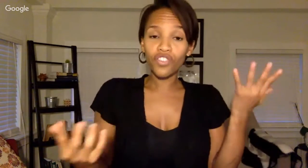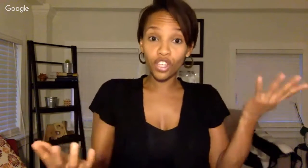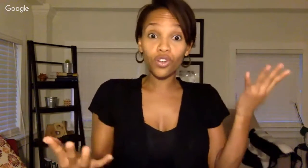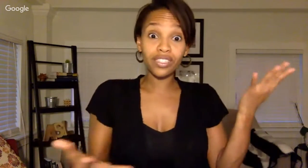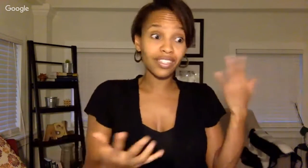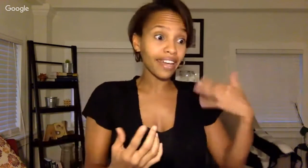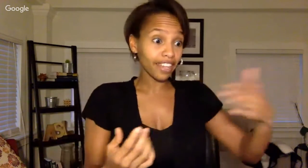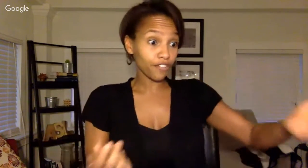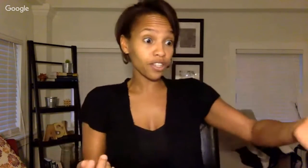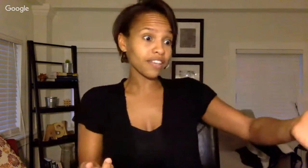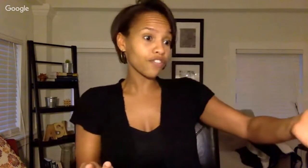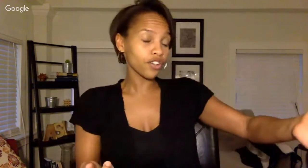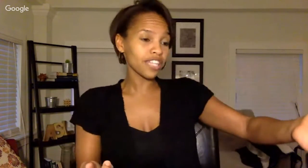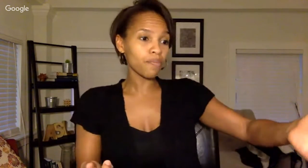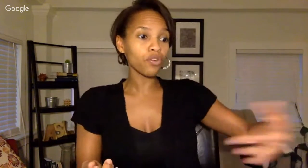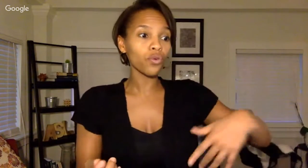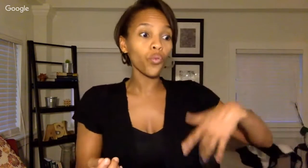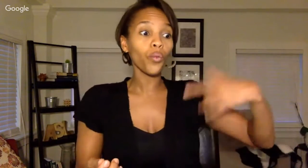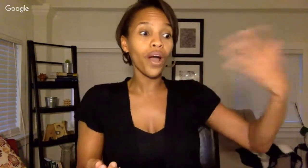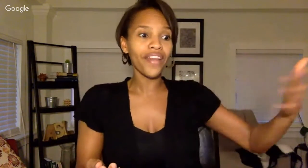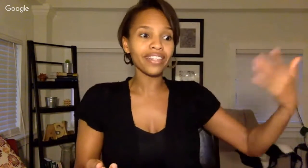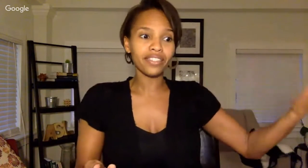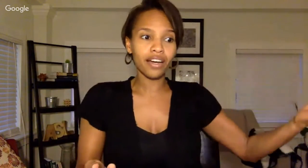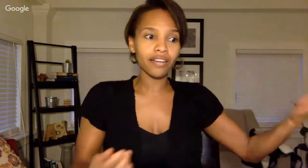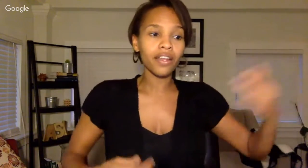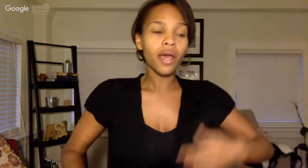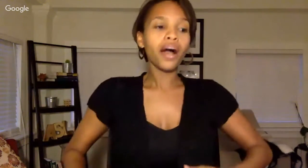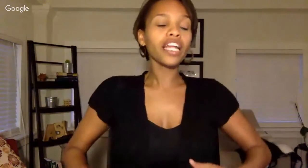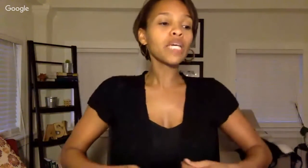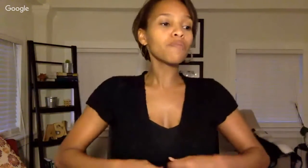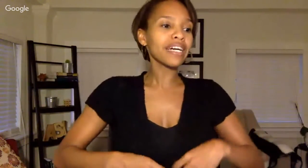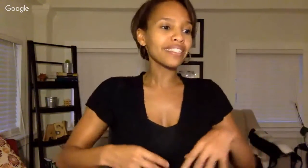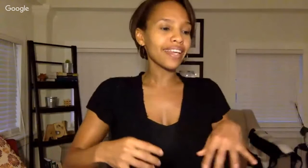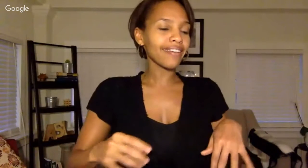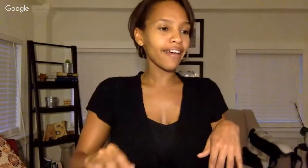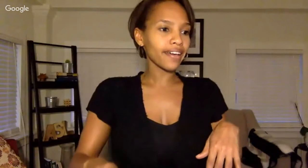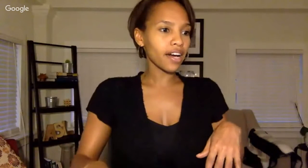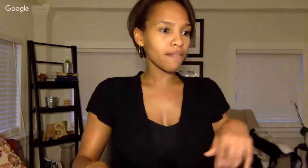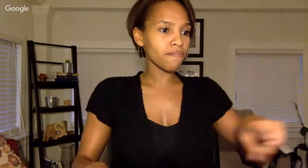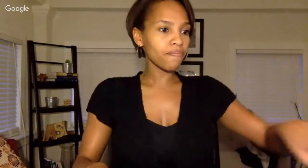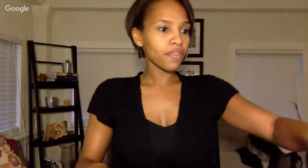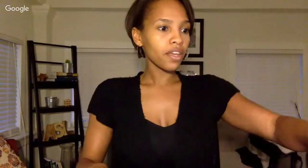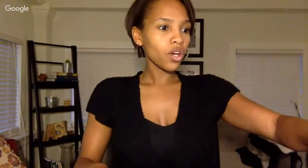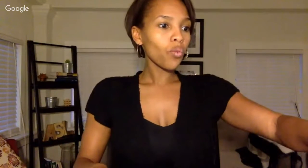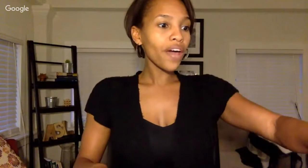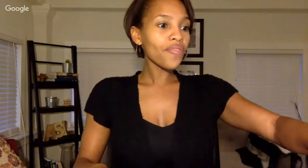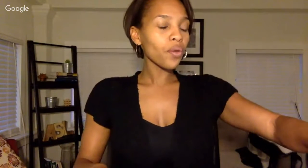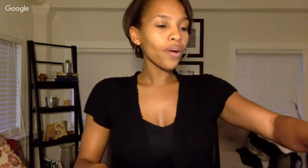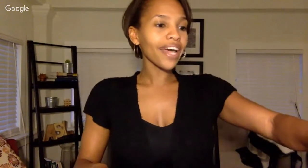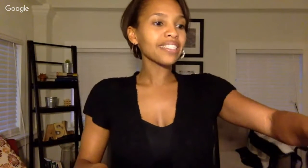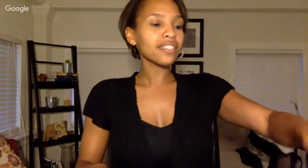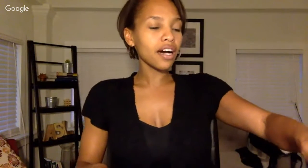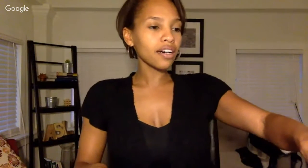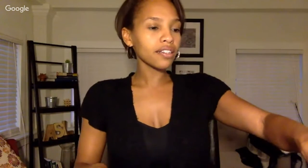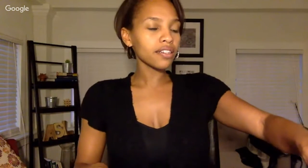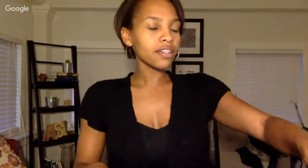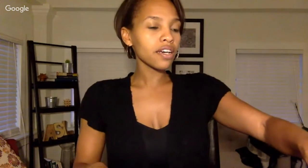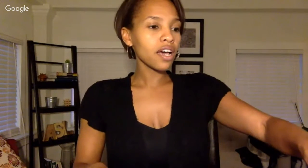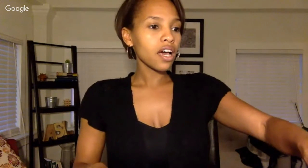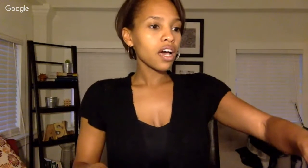you can sign, like for example, when that's done, a lot of people might say like, when that's done,